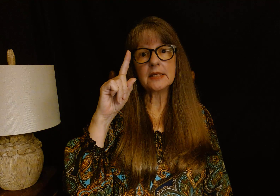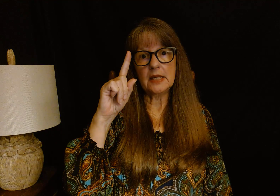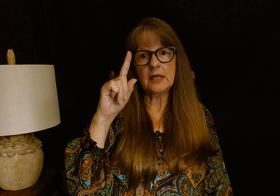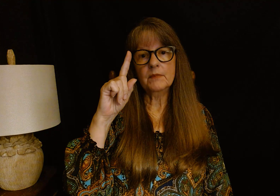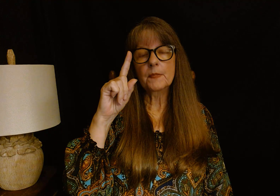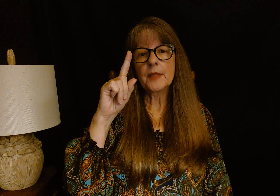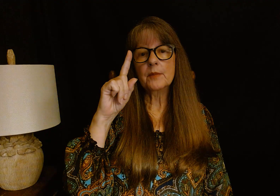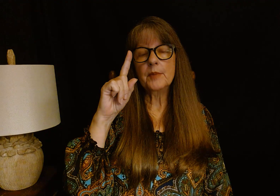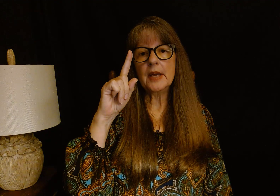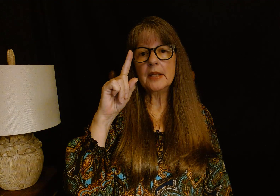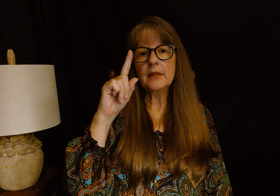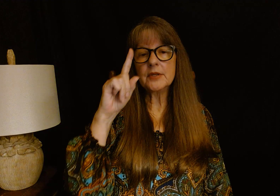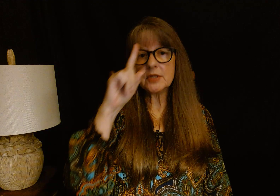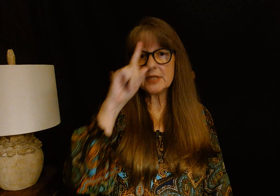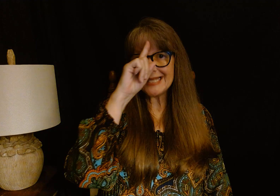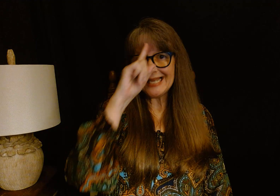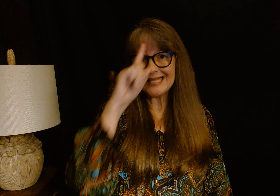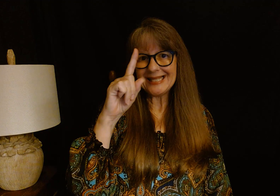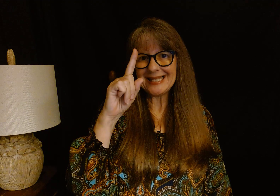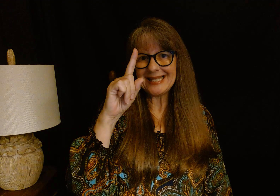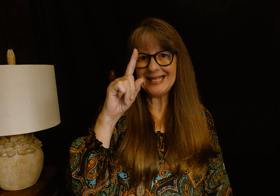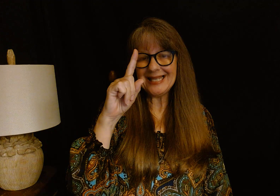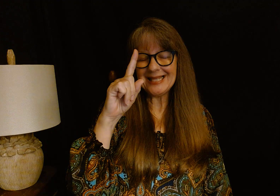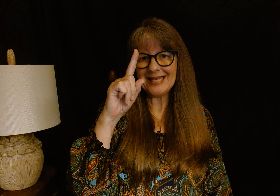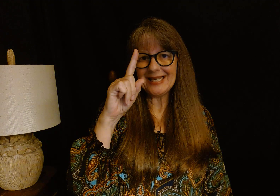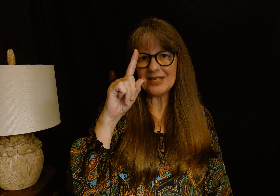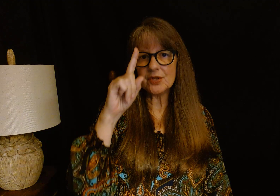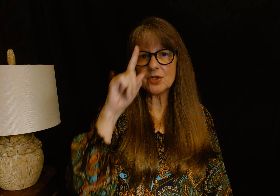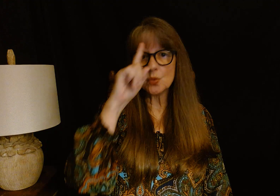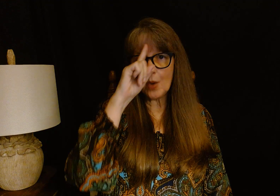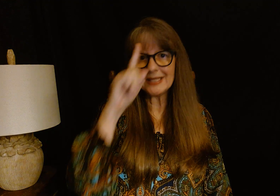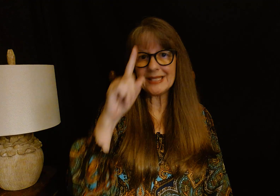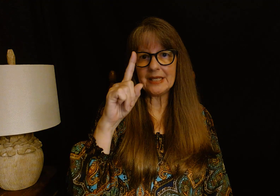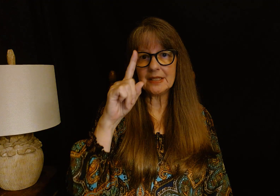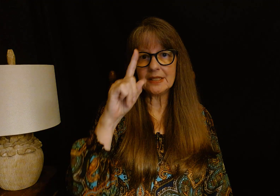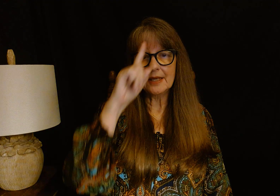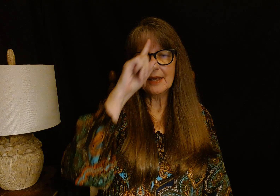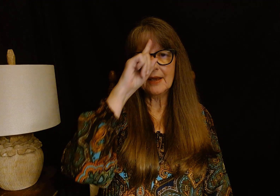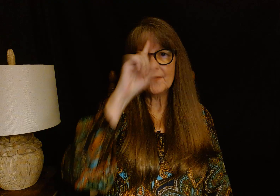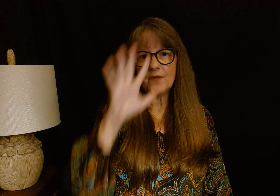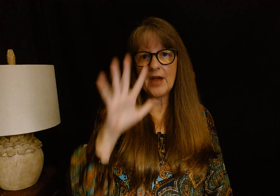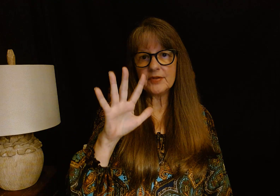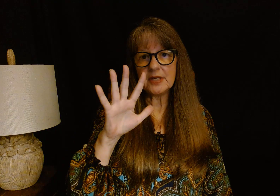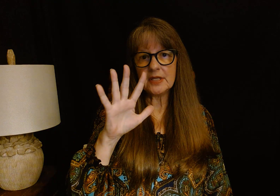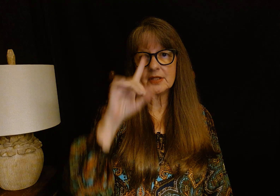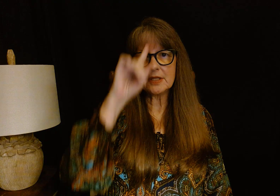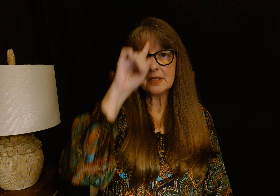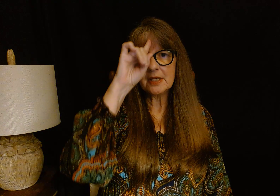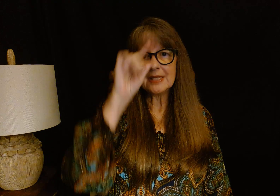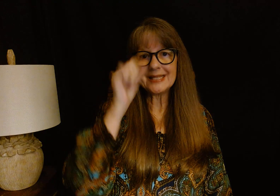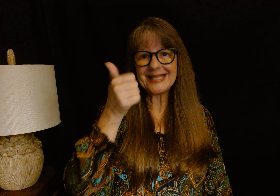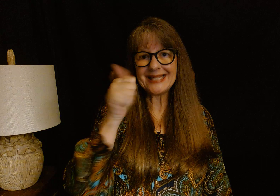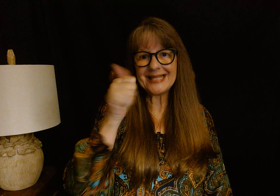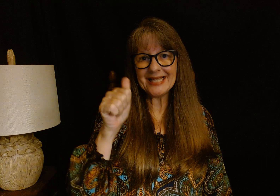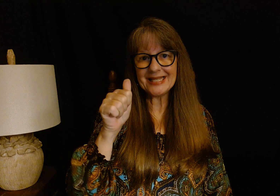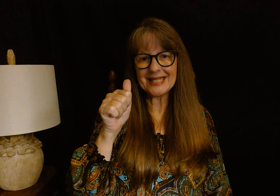S-E-N-S-E, but this is cent, C-E-N-T. So this is 1 cent. 5 cents, 10